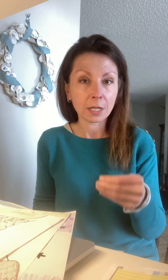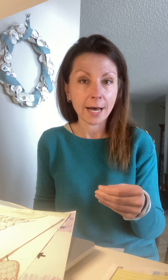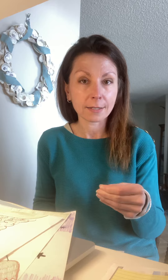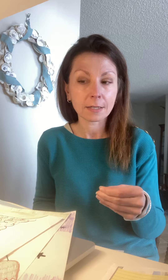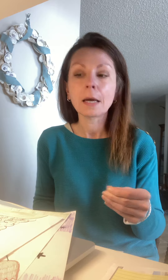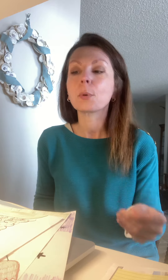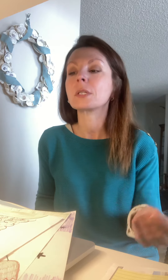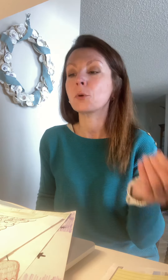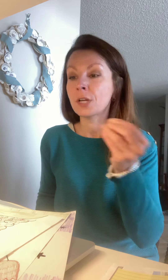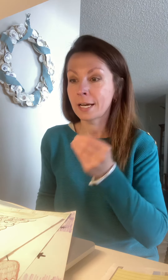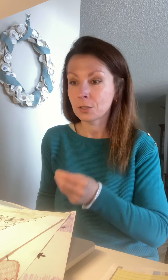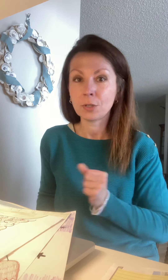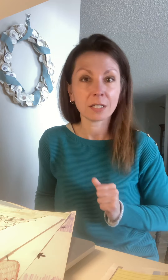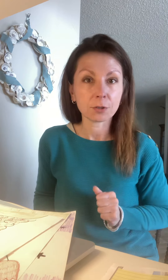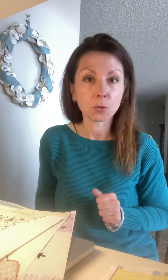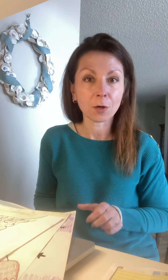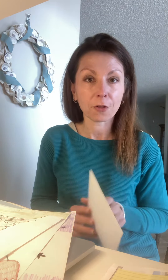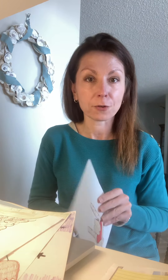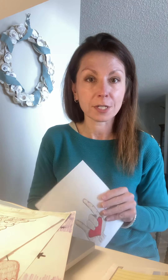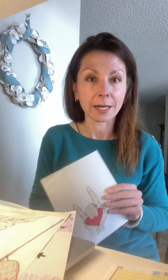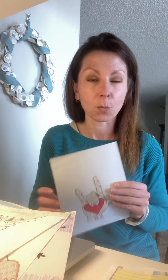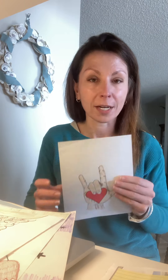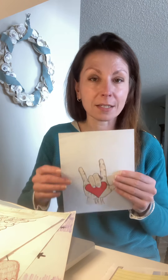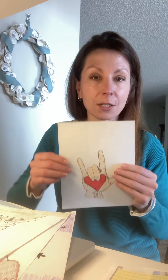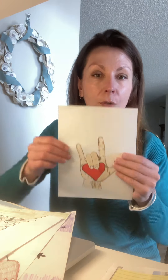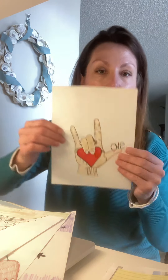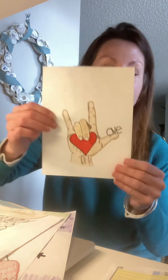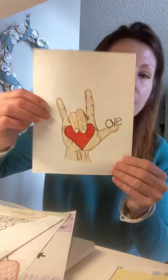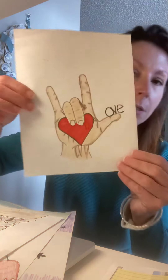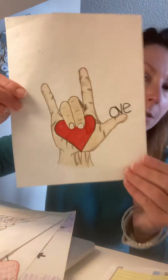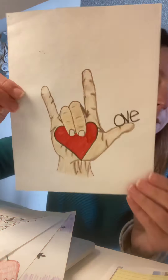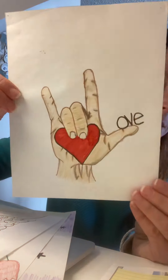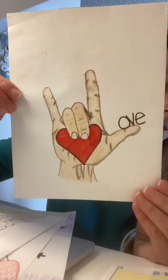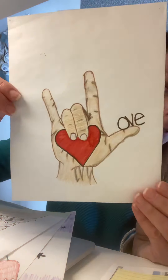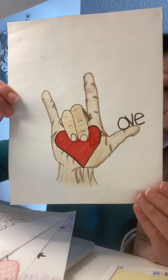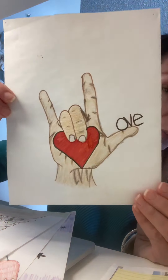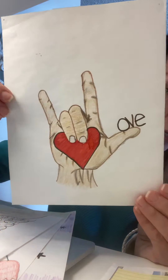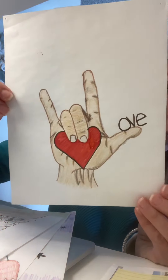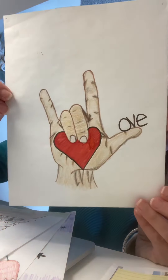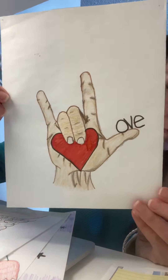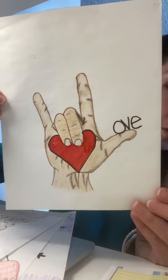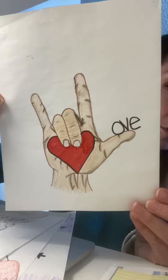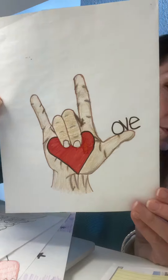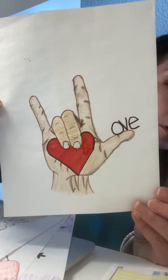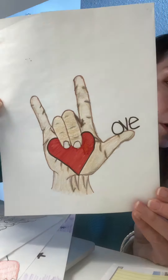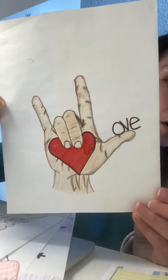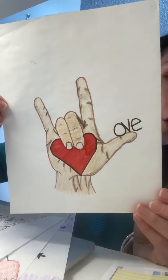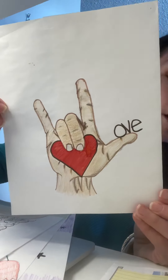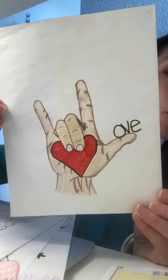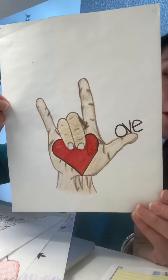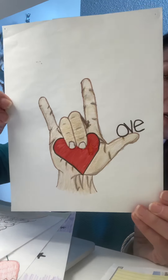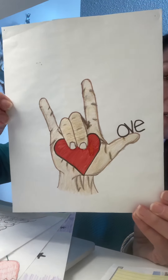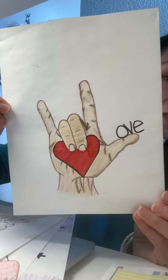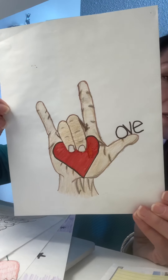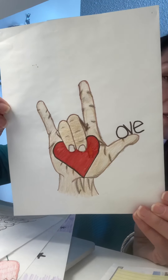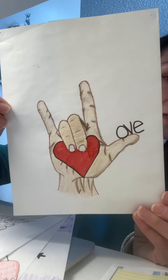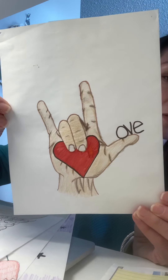class, because I'm going to ask you to give it to me on Thursday when I see you in person. Now, some people are artists,